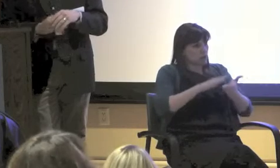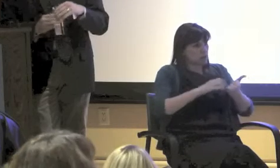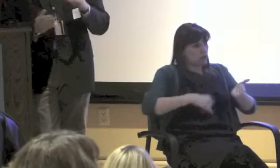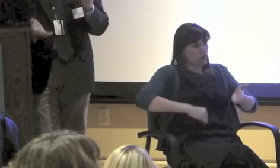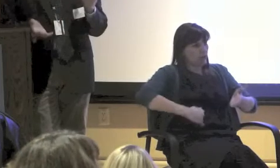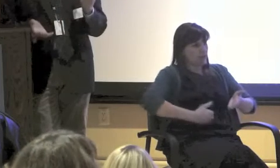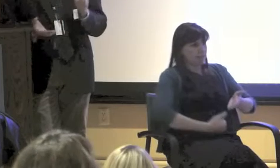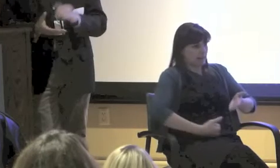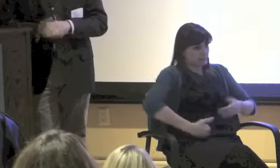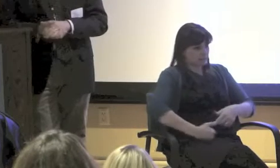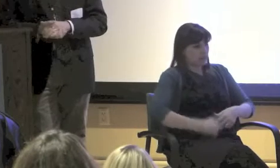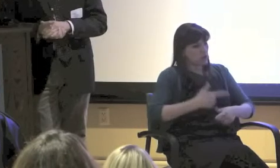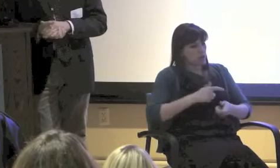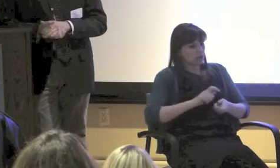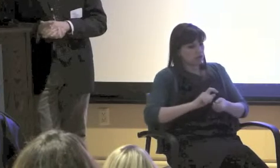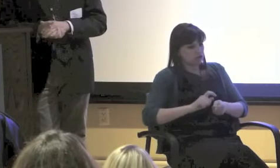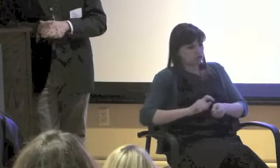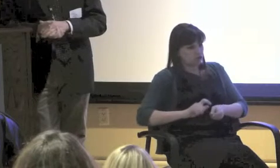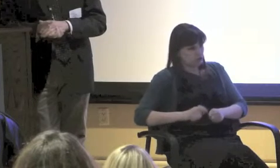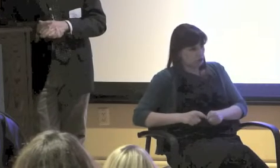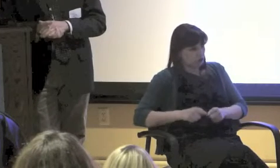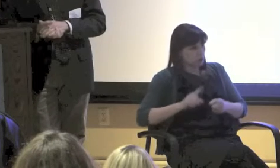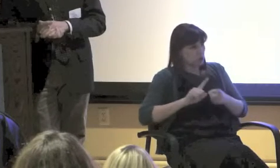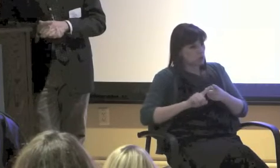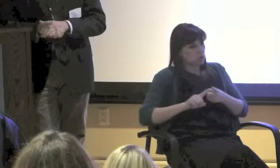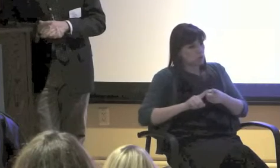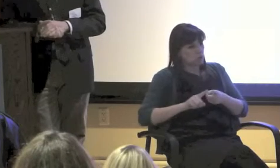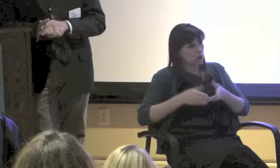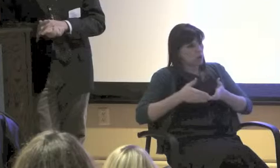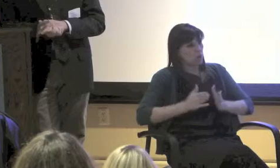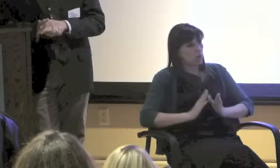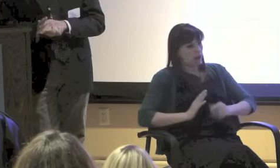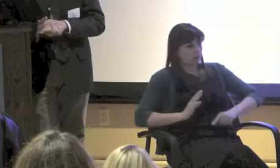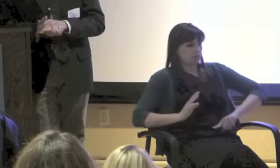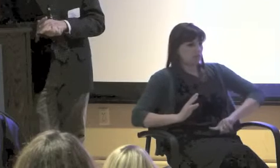we can refashion it, reconfigure it into a channel.